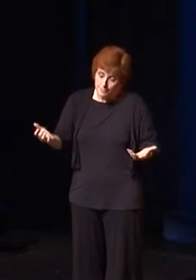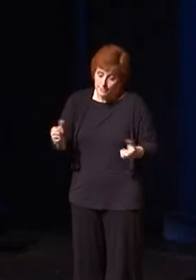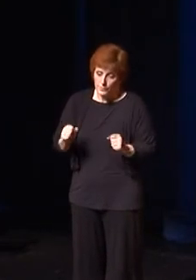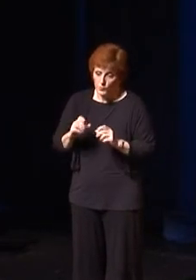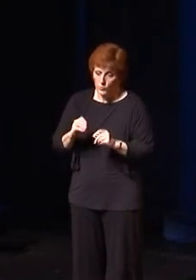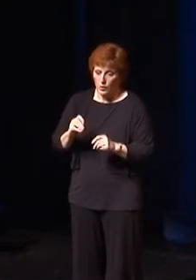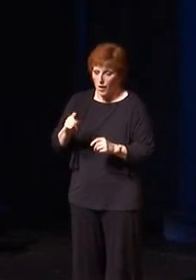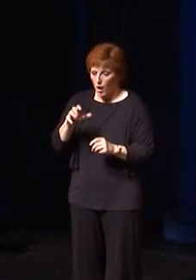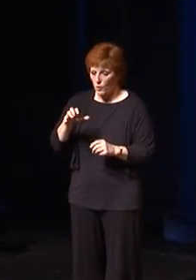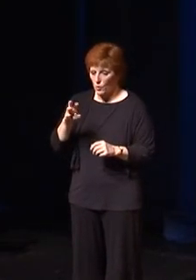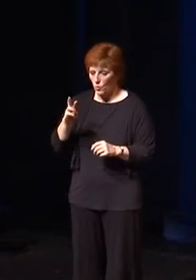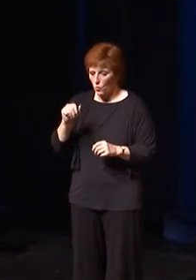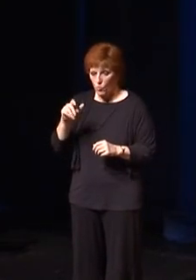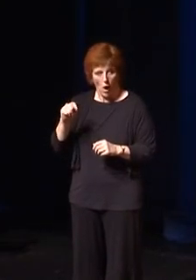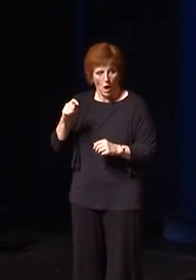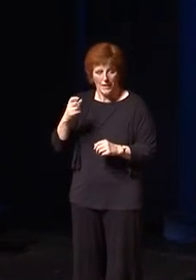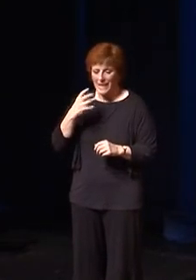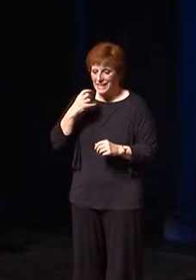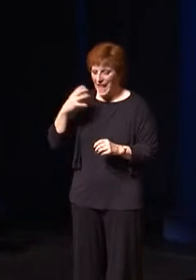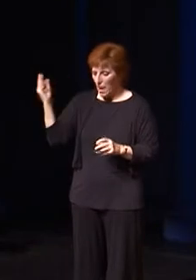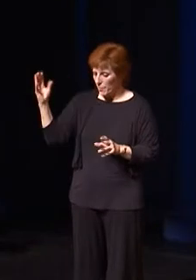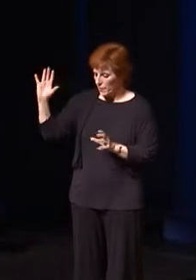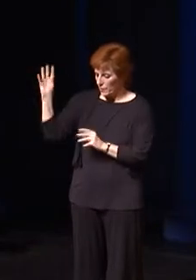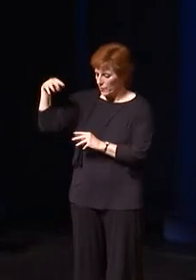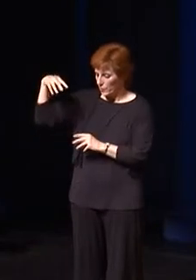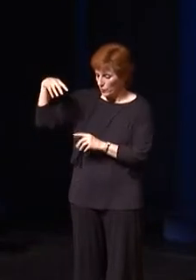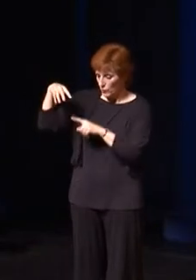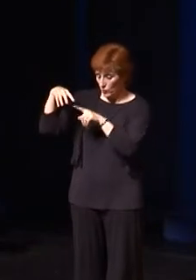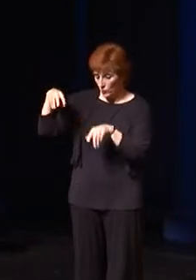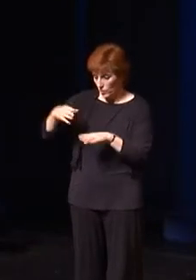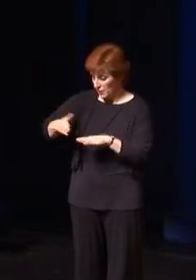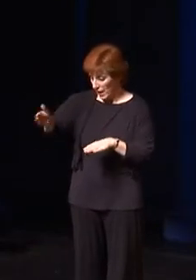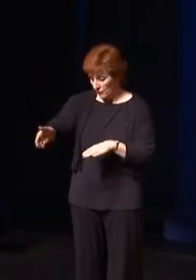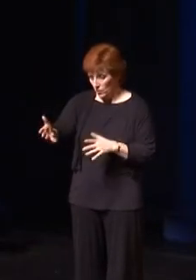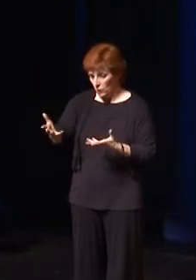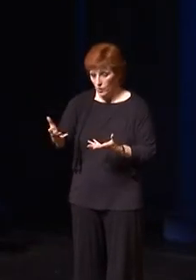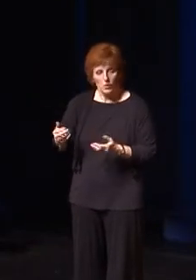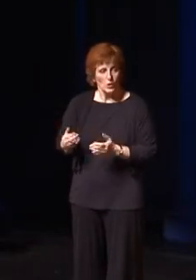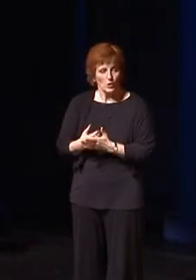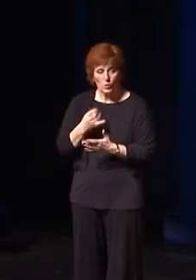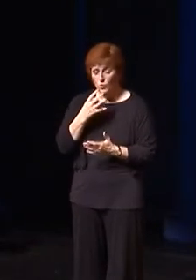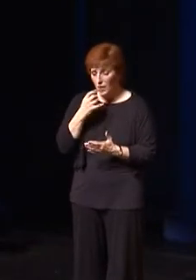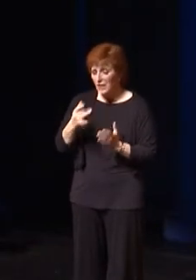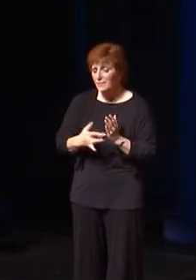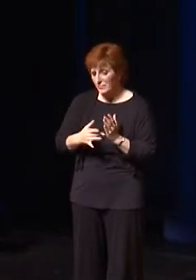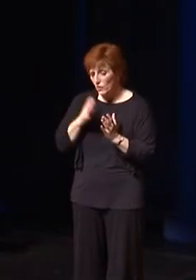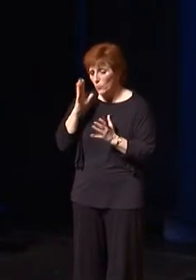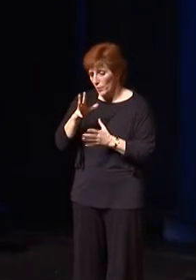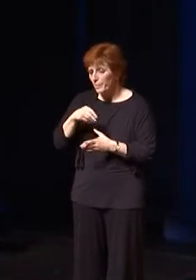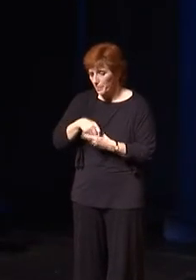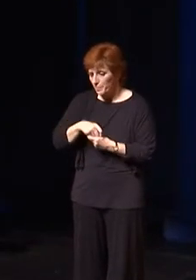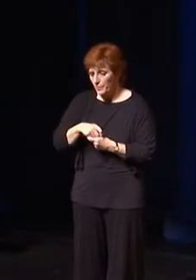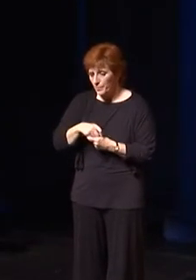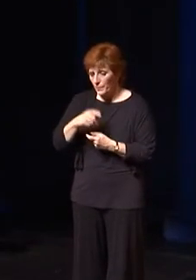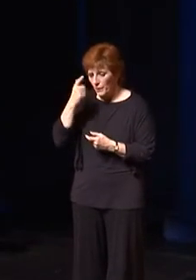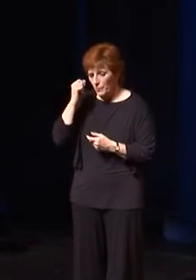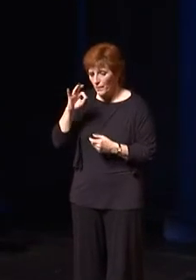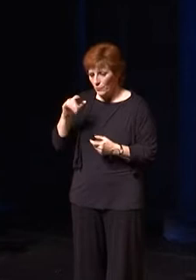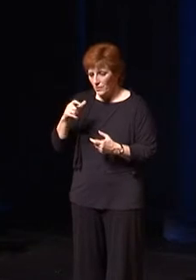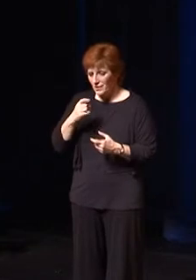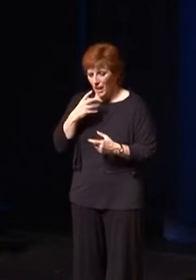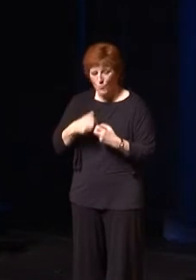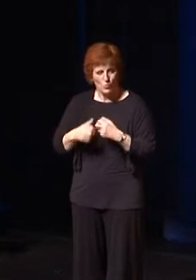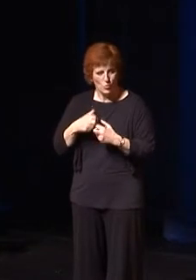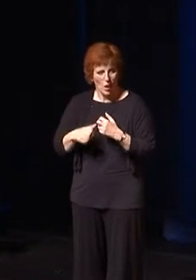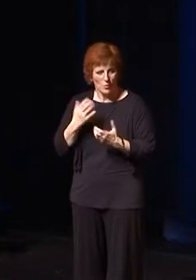put a 100 watt lamp next to the desk. New lighting technologies are going to come in because this fluorescent light